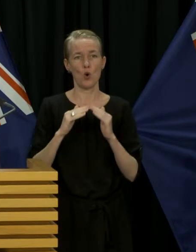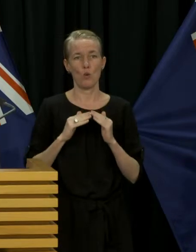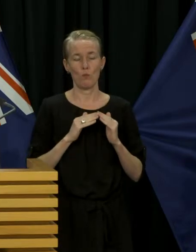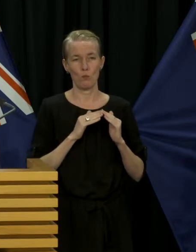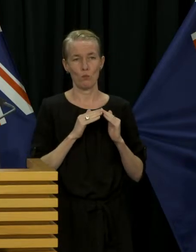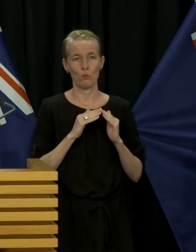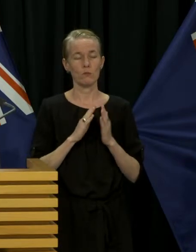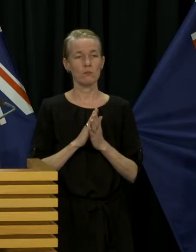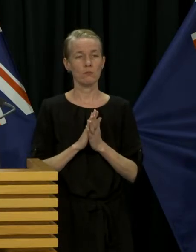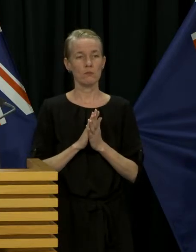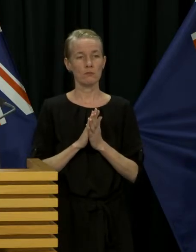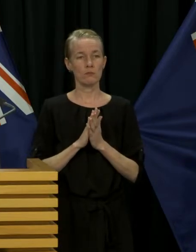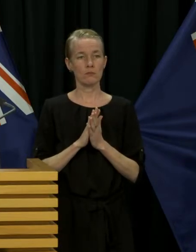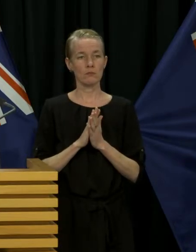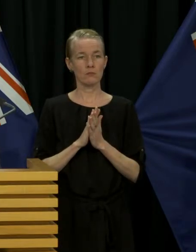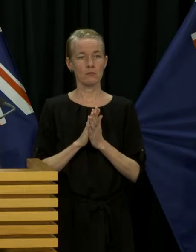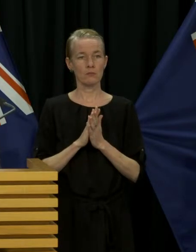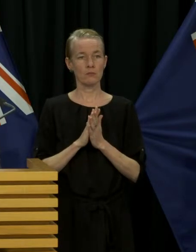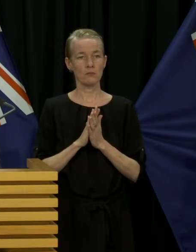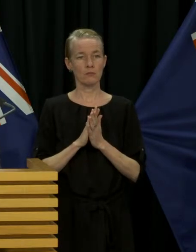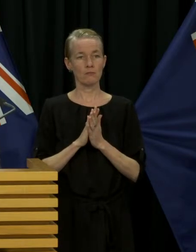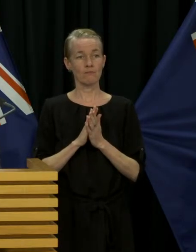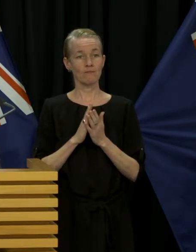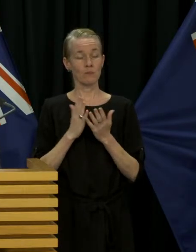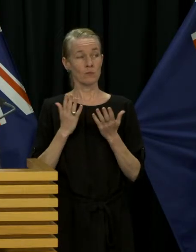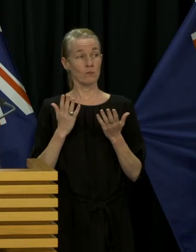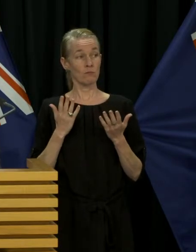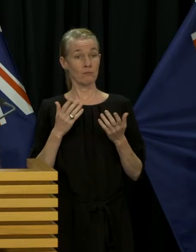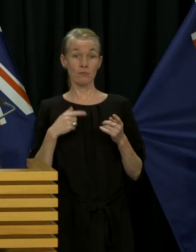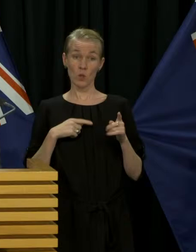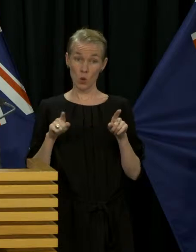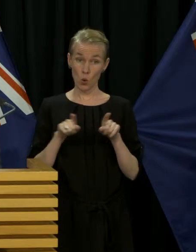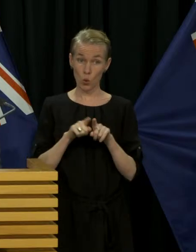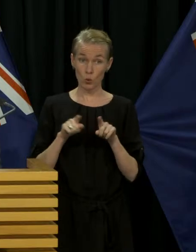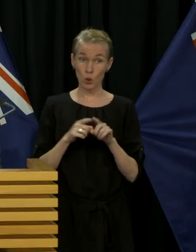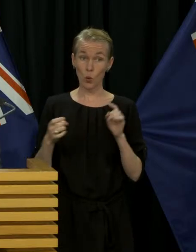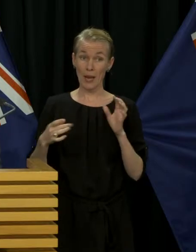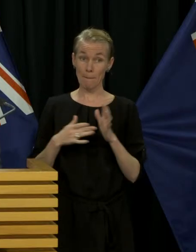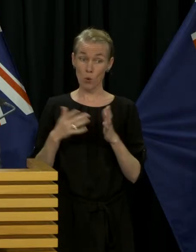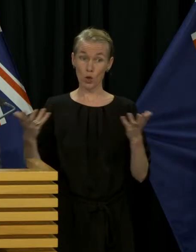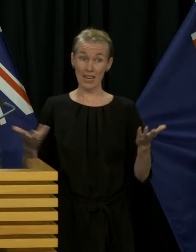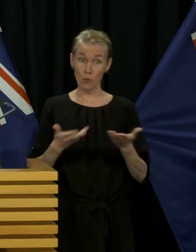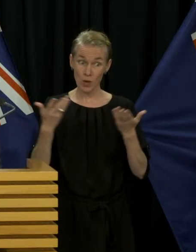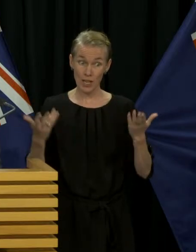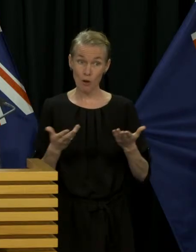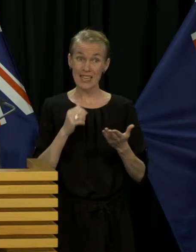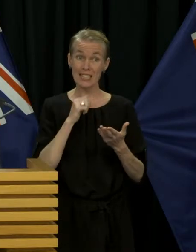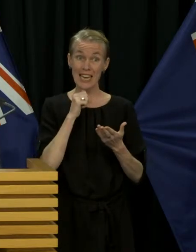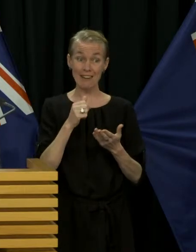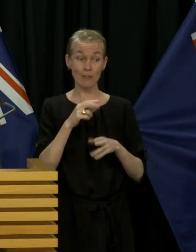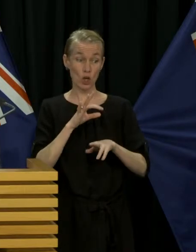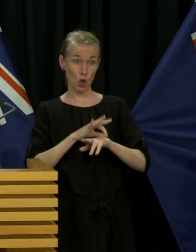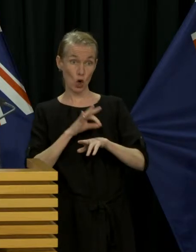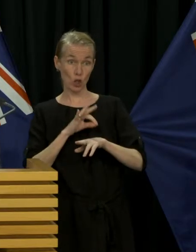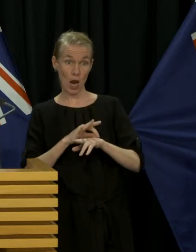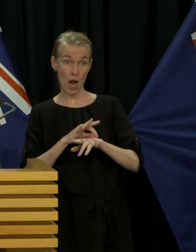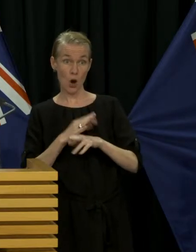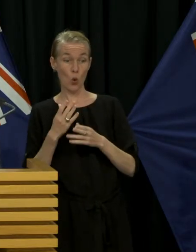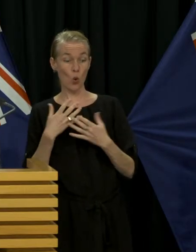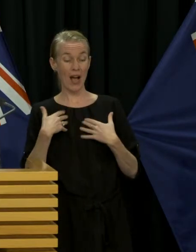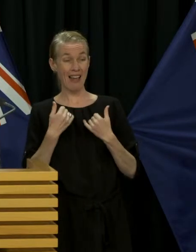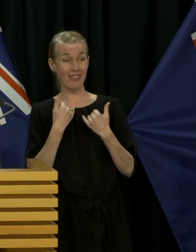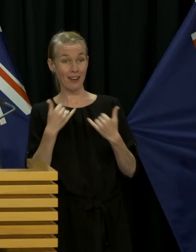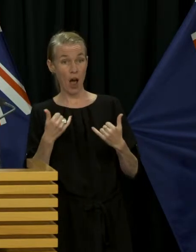be. But what we also do know is, and it's important that we do encourage people, if you are offered a test, to be swabbed, because it's an important part